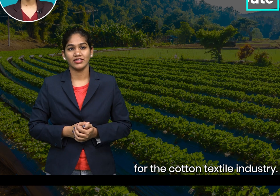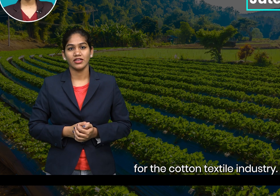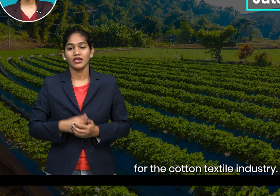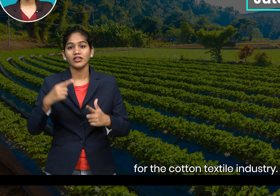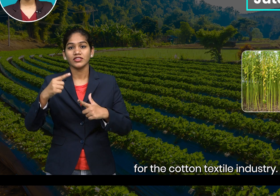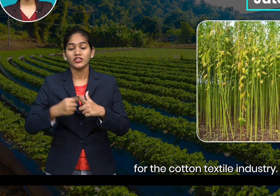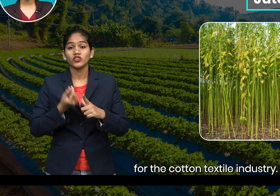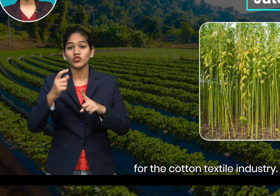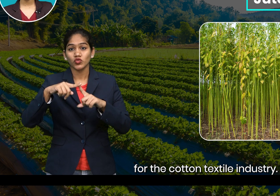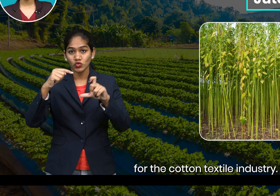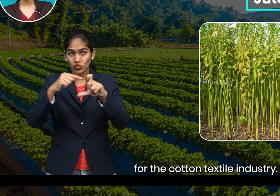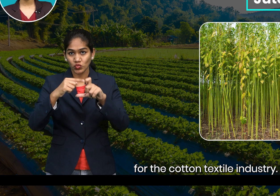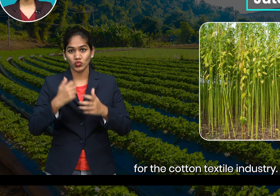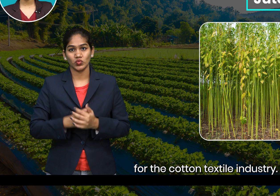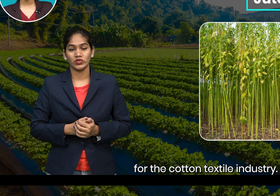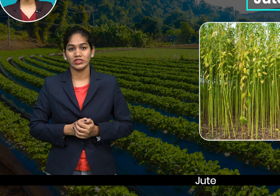Jute.